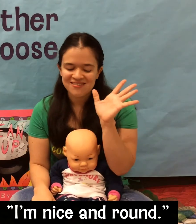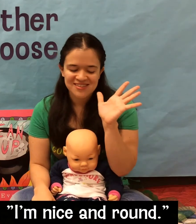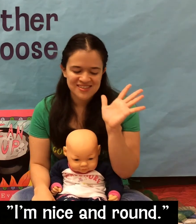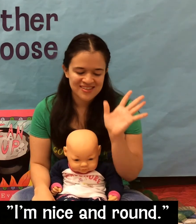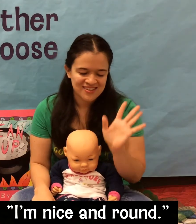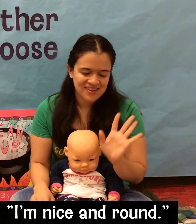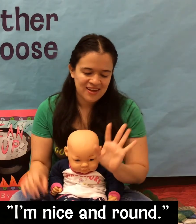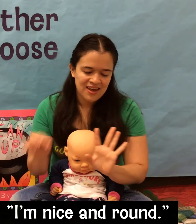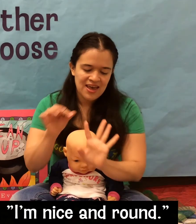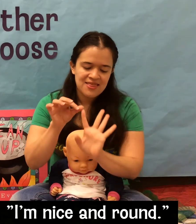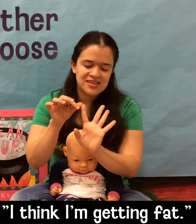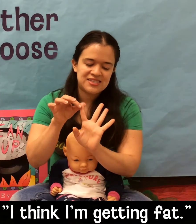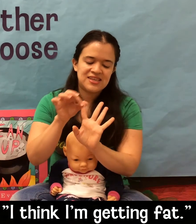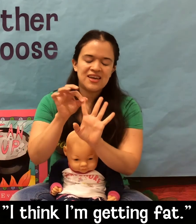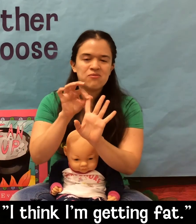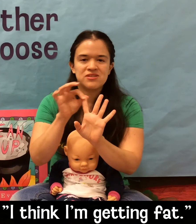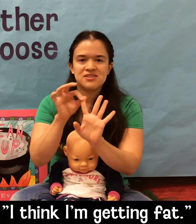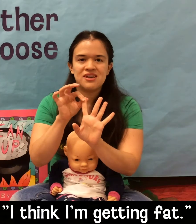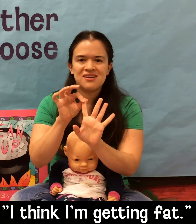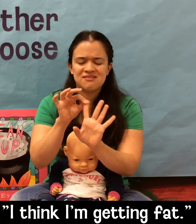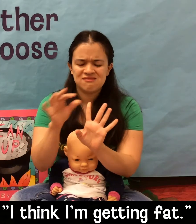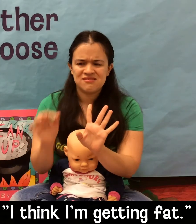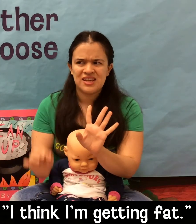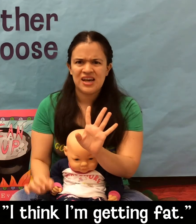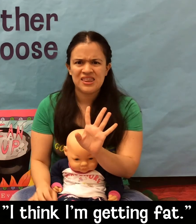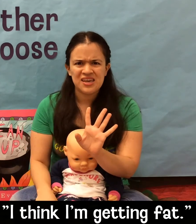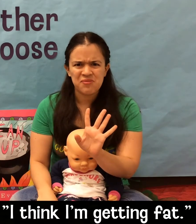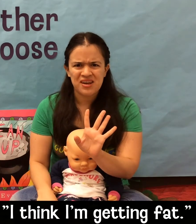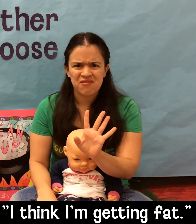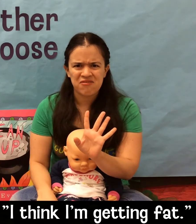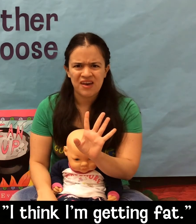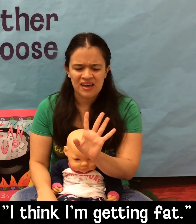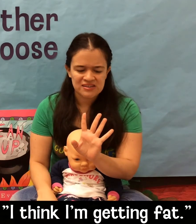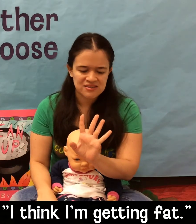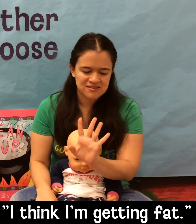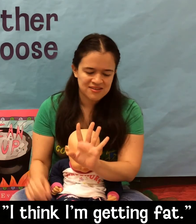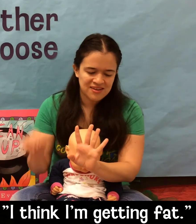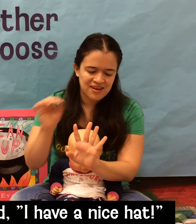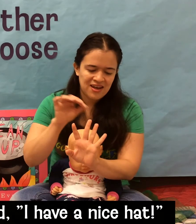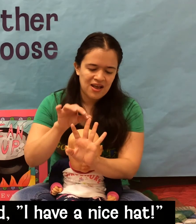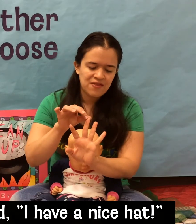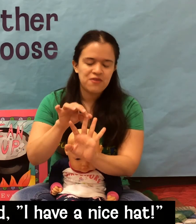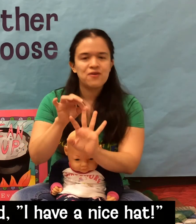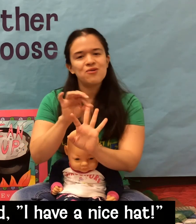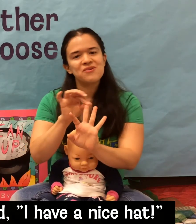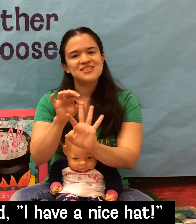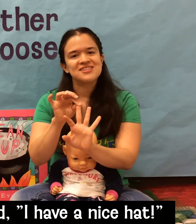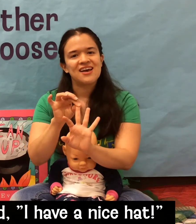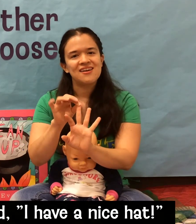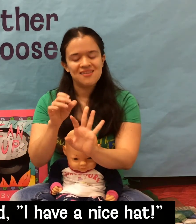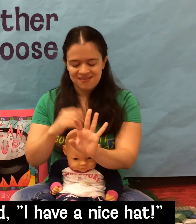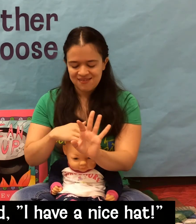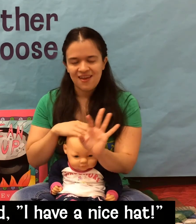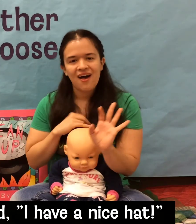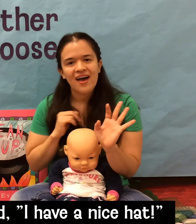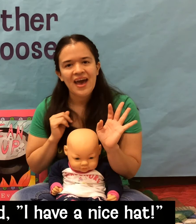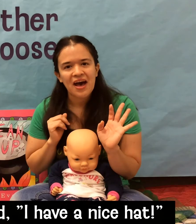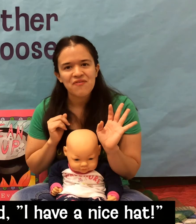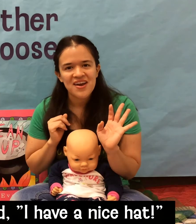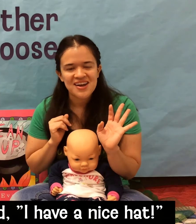round. The second one said, I think I'm getting fat. The third one said, I have a